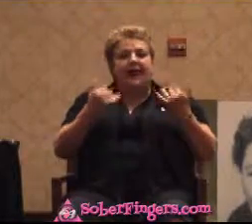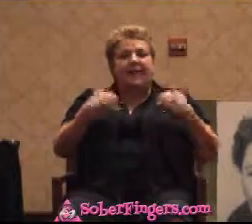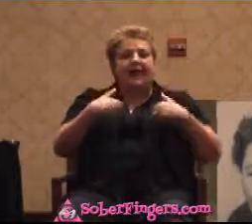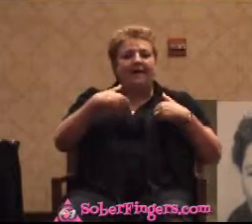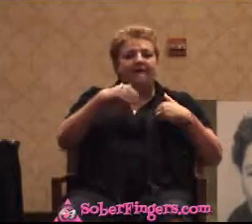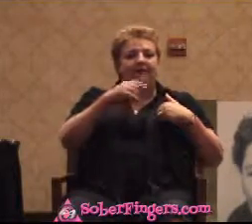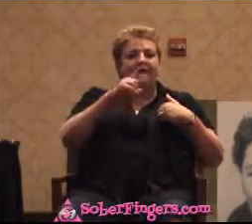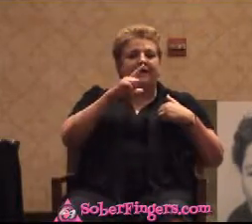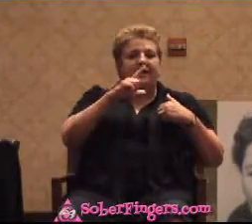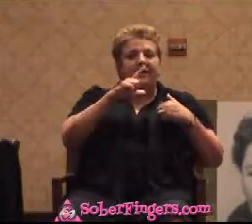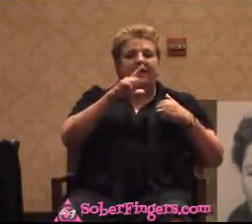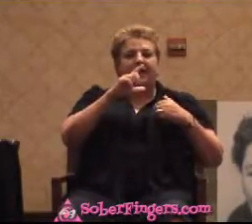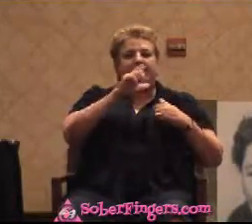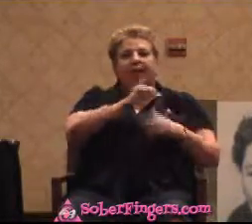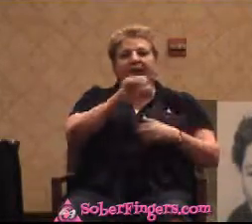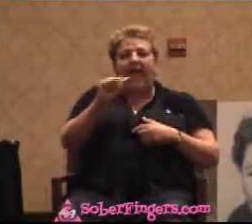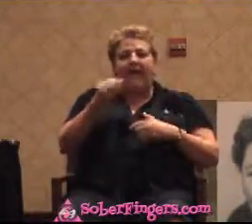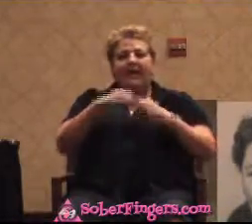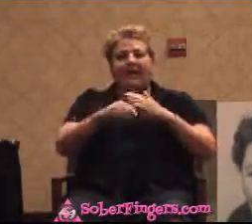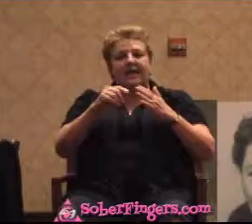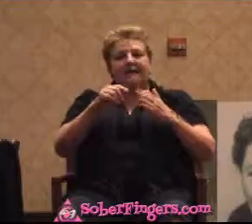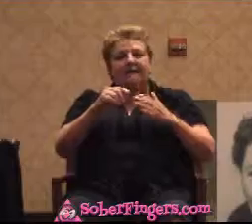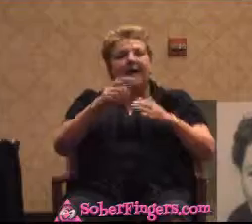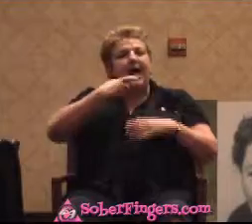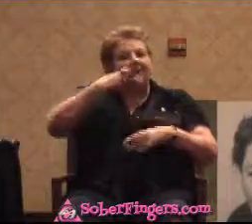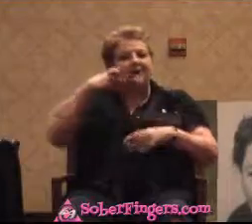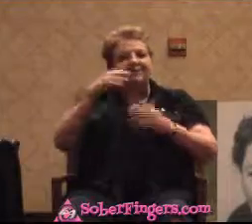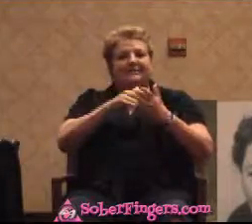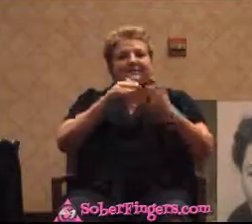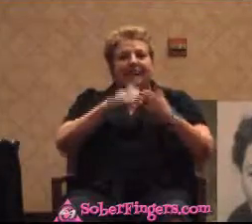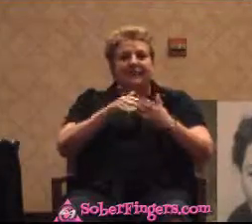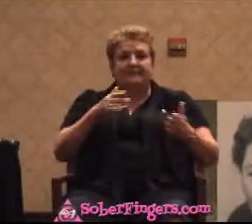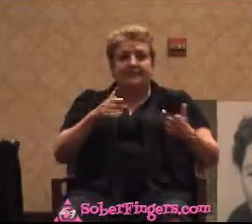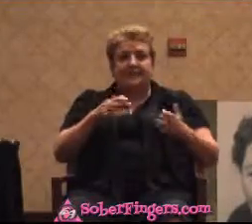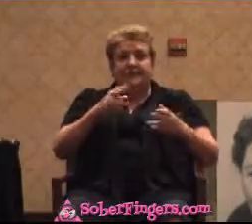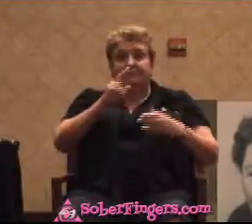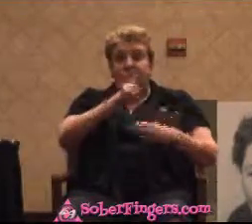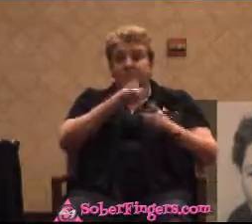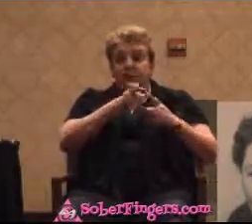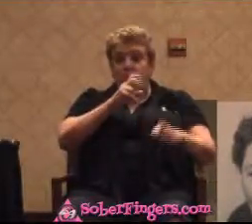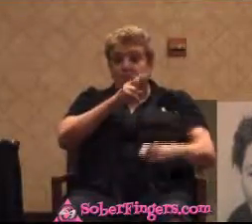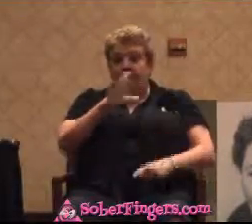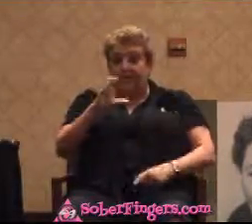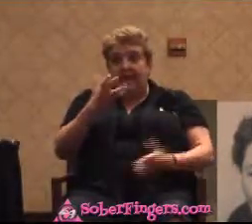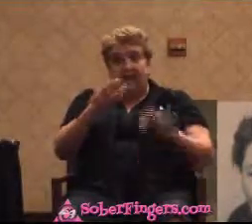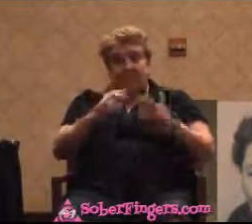sciences in addiction studies from the University of Cincinnati. It may not be a big deal for you, but it's a big deal to